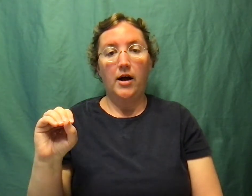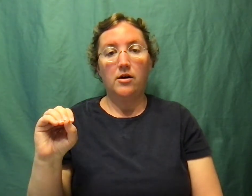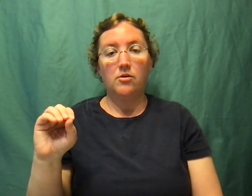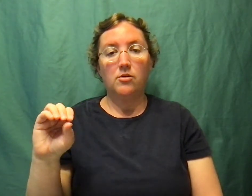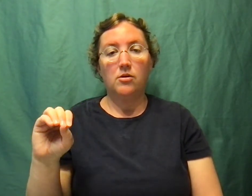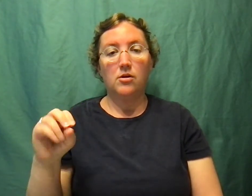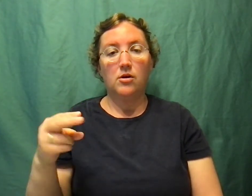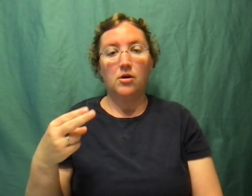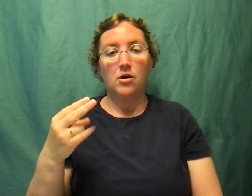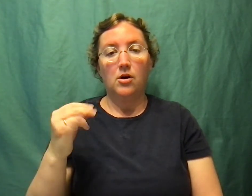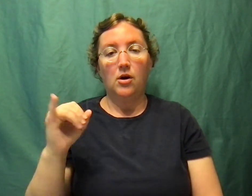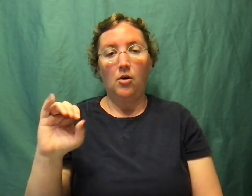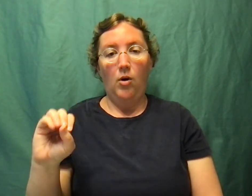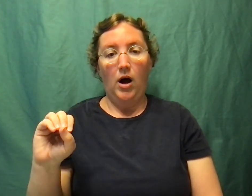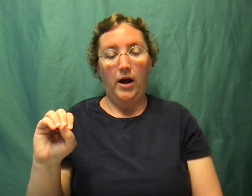Ohio. Ohio.